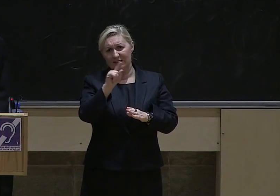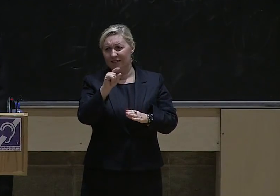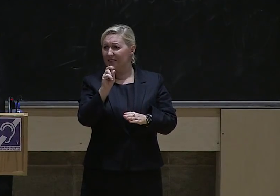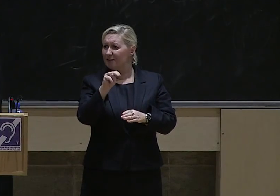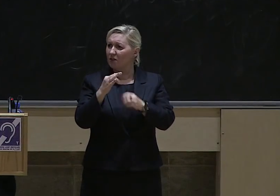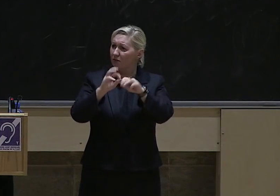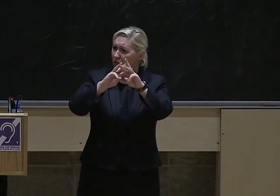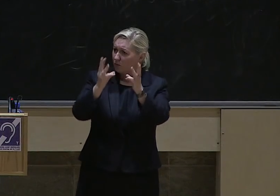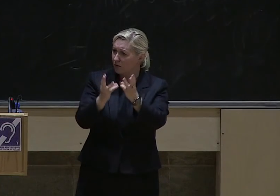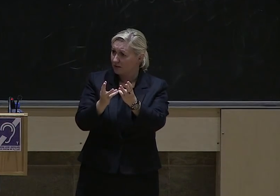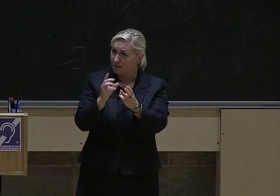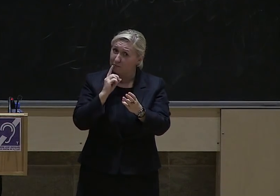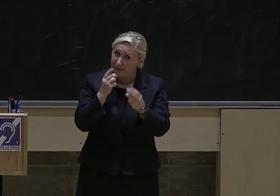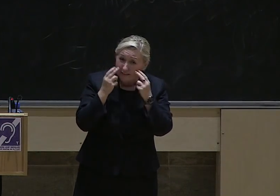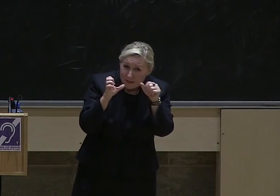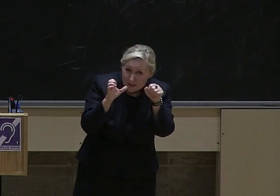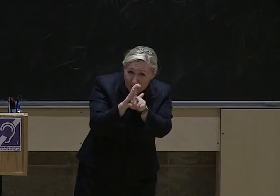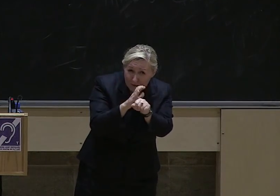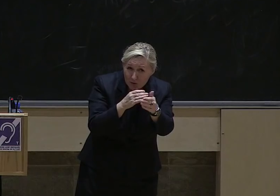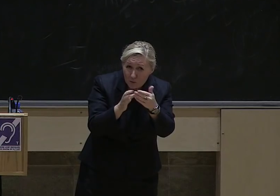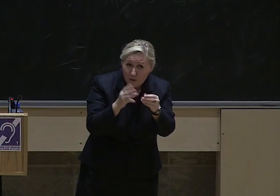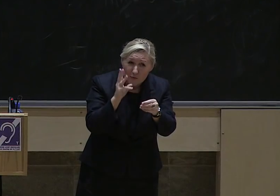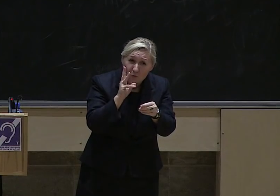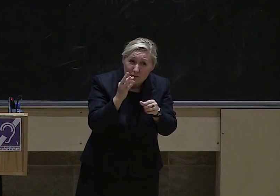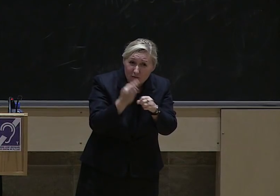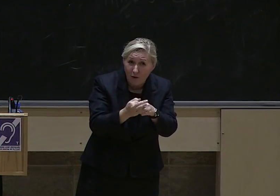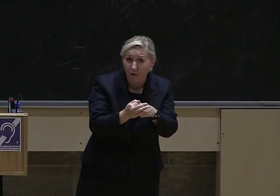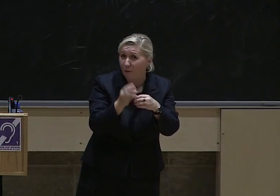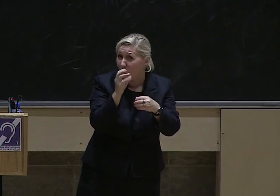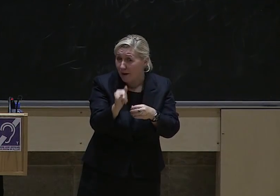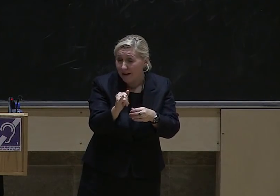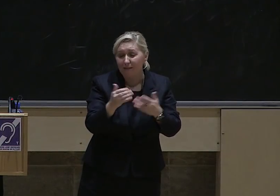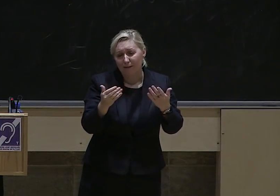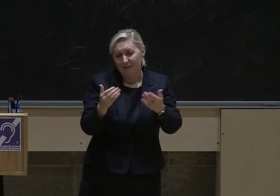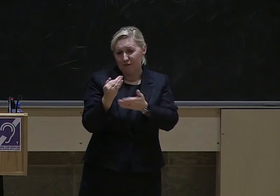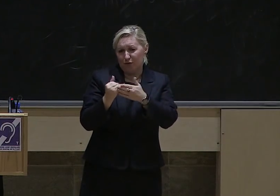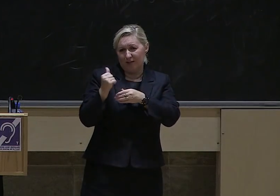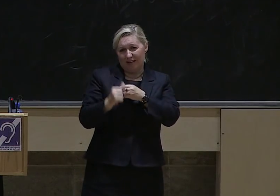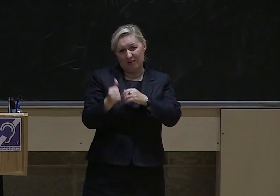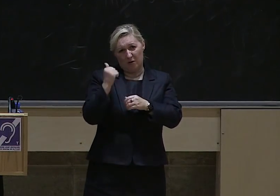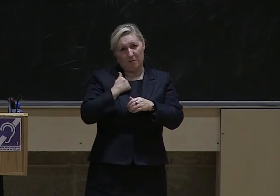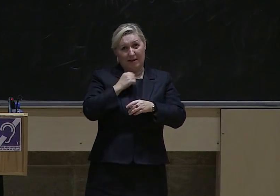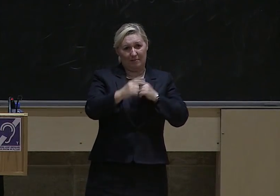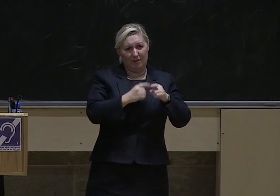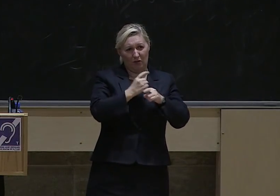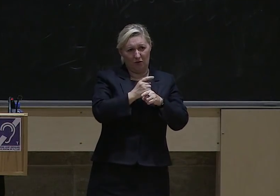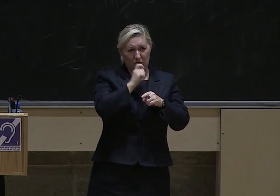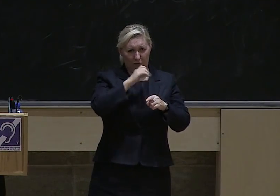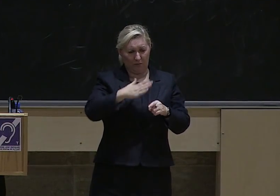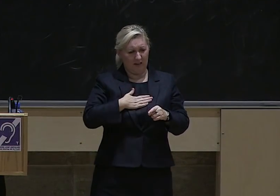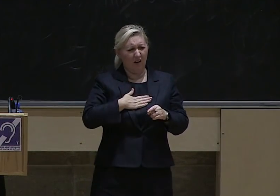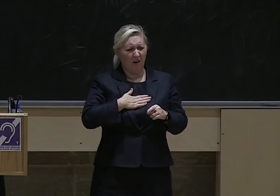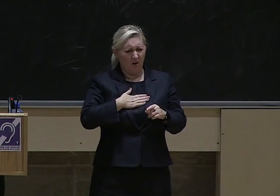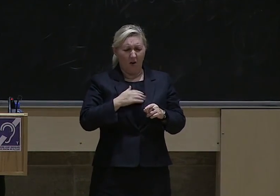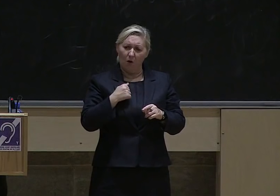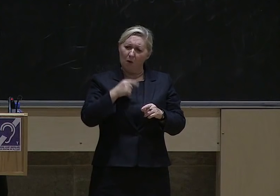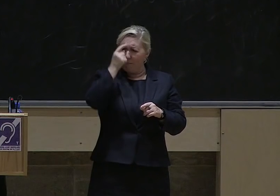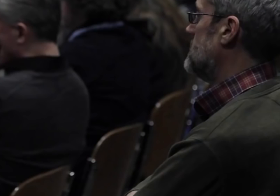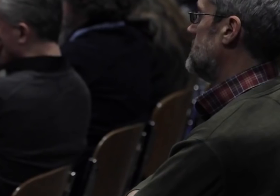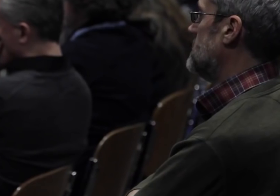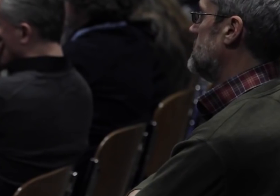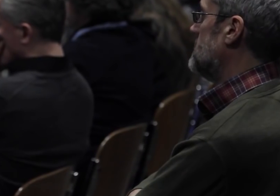daughter, who's sitting her Leaving Cert this year, said that she was considering the University of Groningen in the Netherlands as our first choice, and she